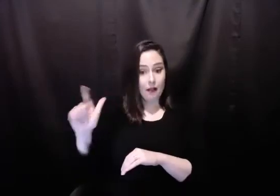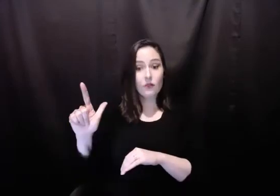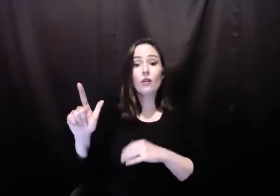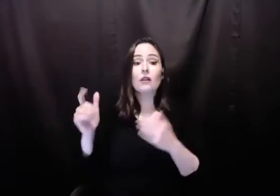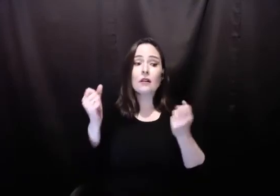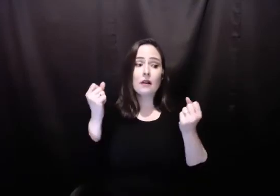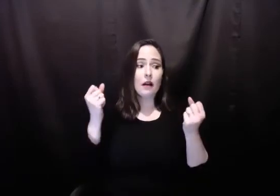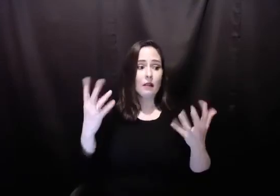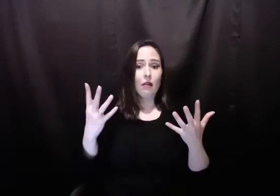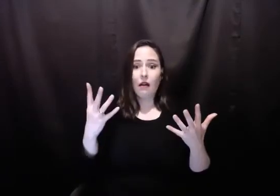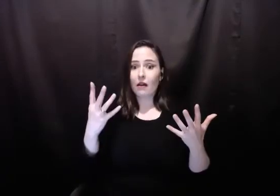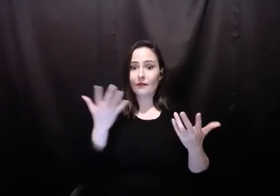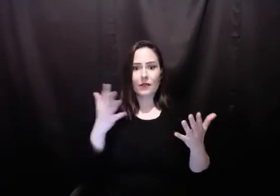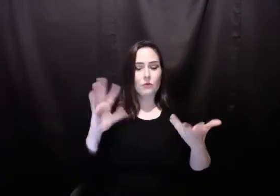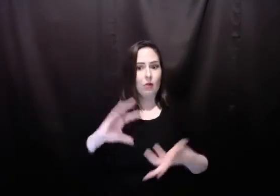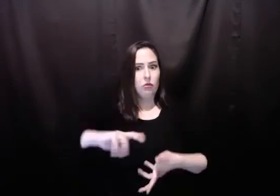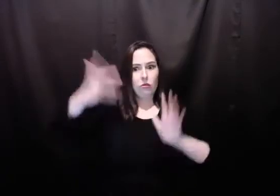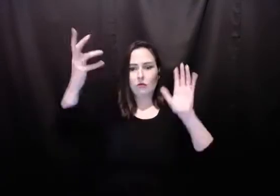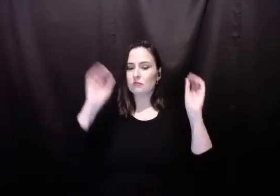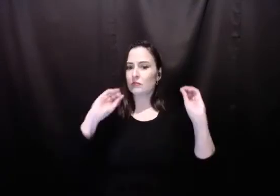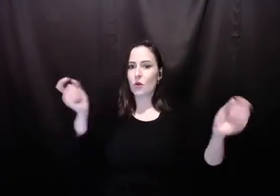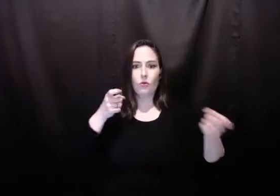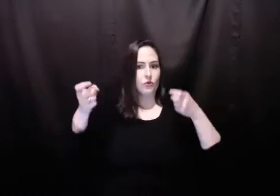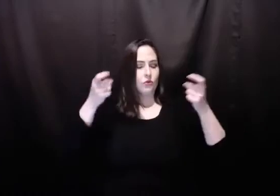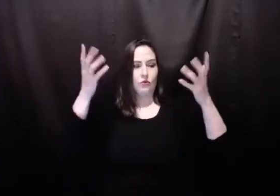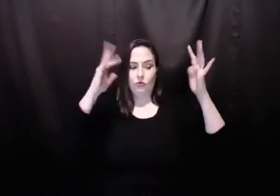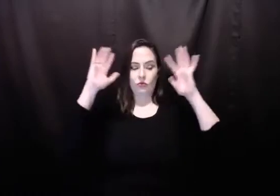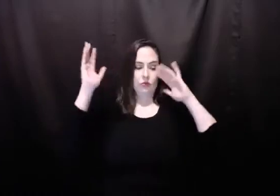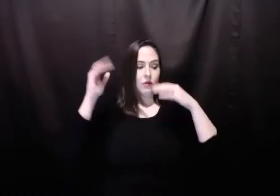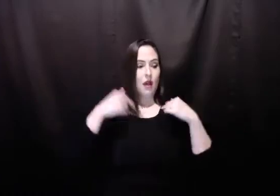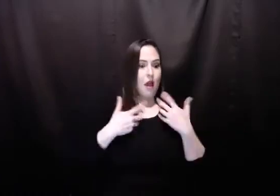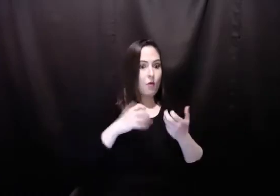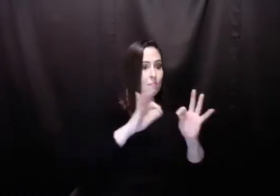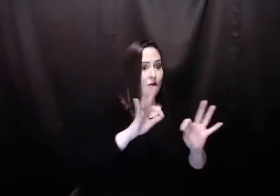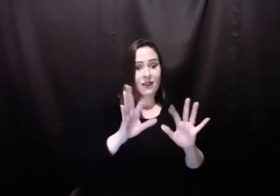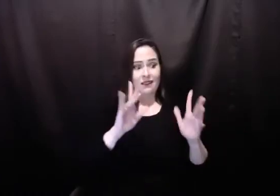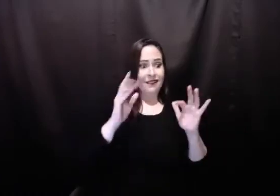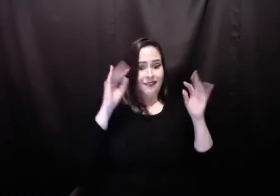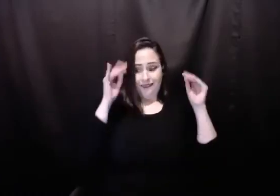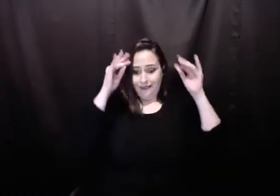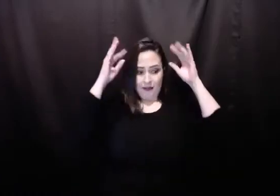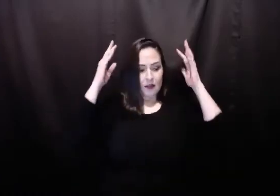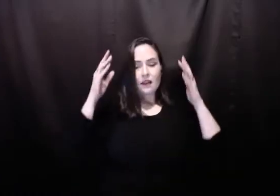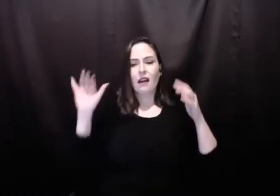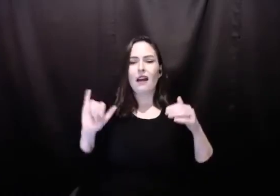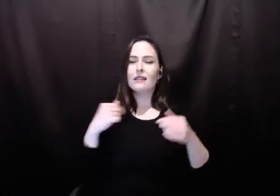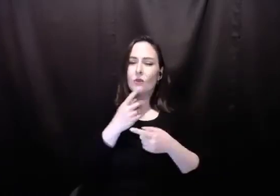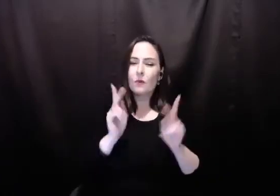I like to say, it's like somebody took my character defects and put alcoholism serves like Miracle Grow on all of them. They just got out of